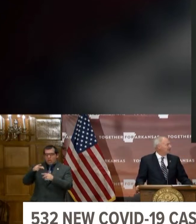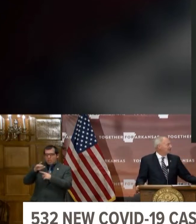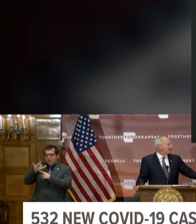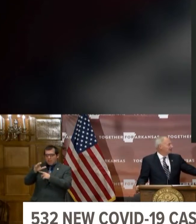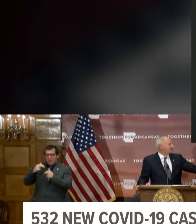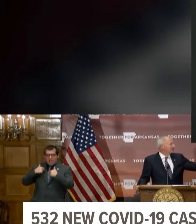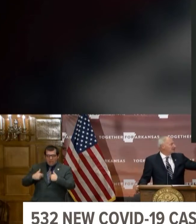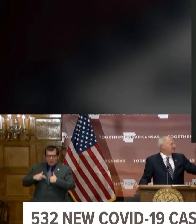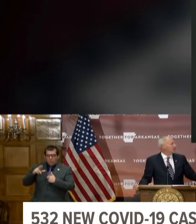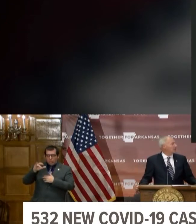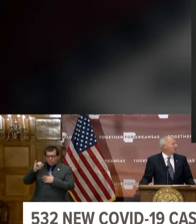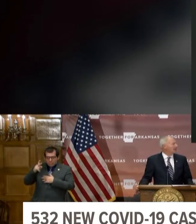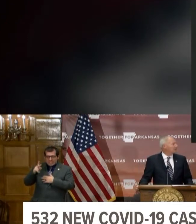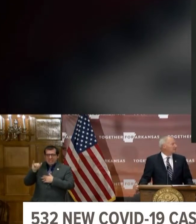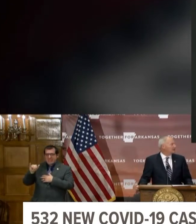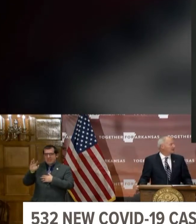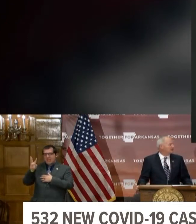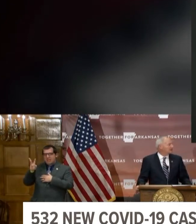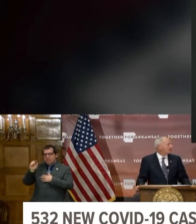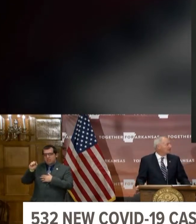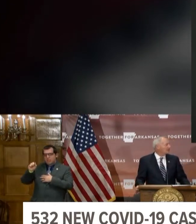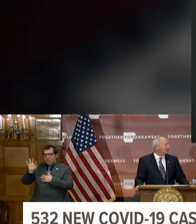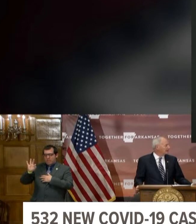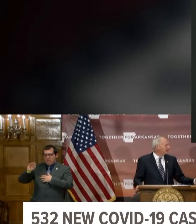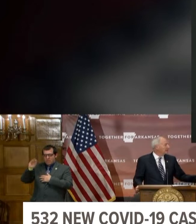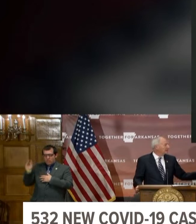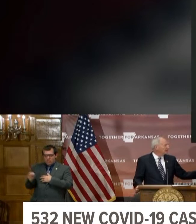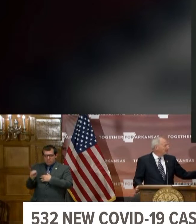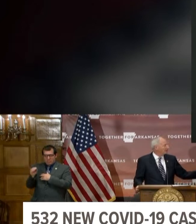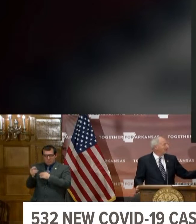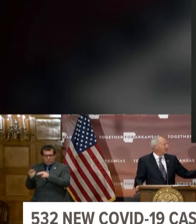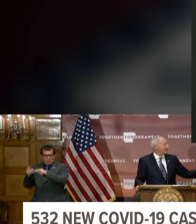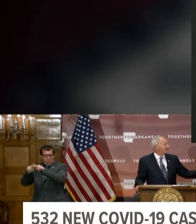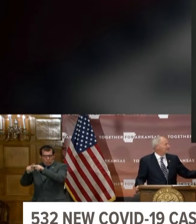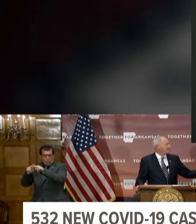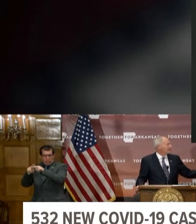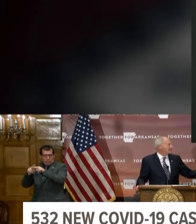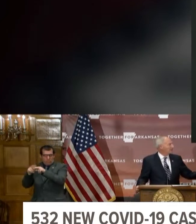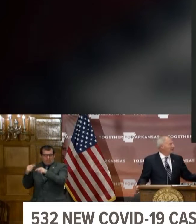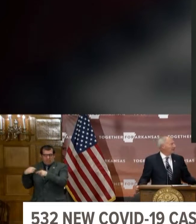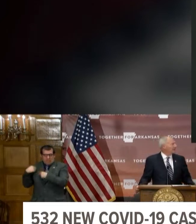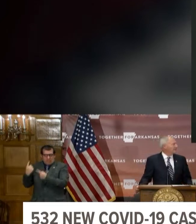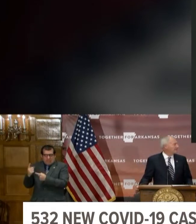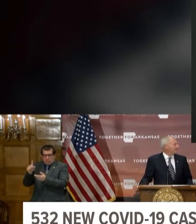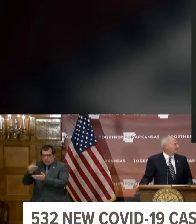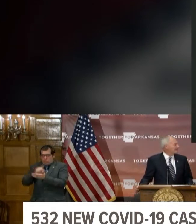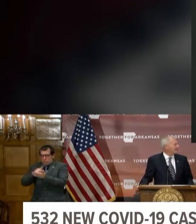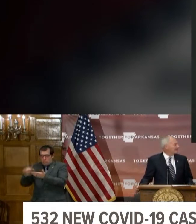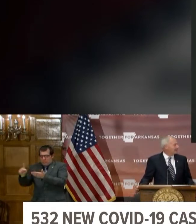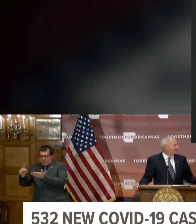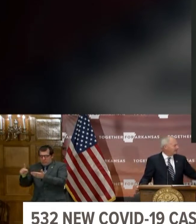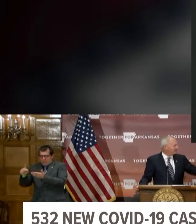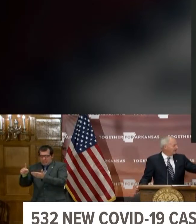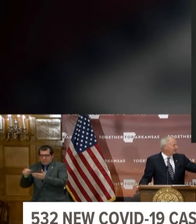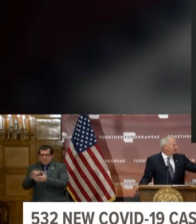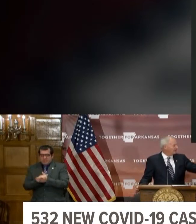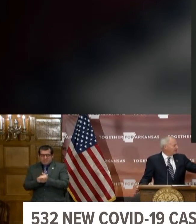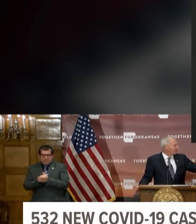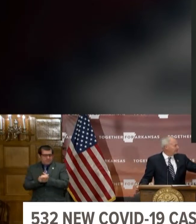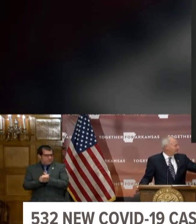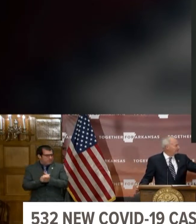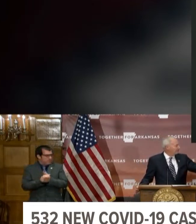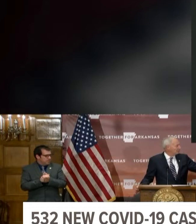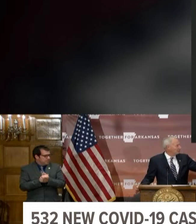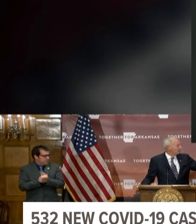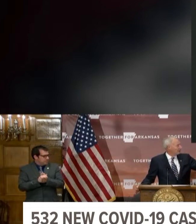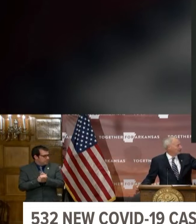COVID, but that's a 6.9% growth rate over the last week. You see